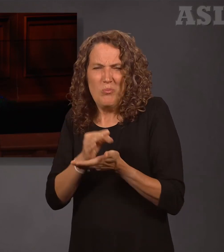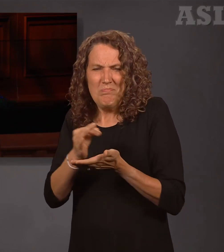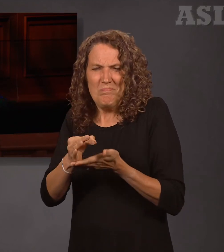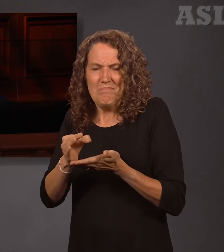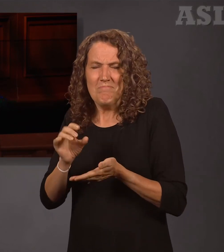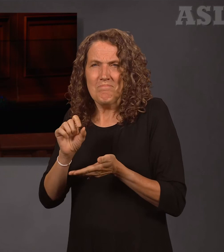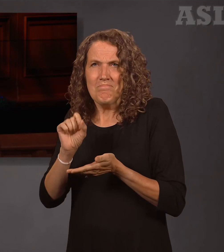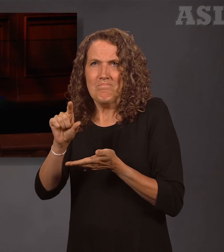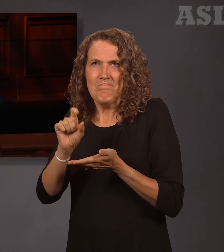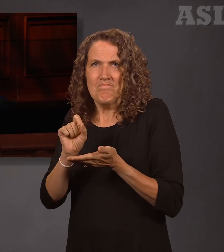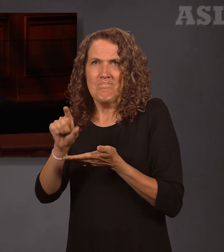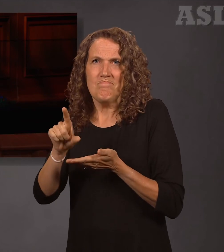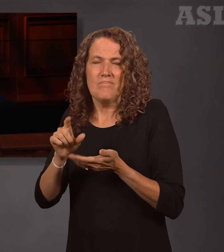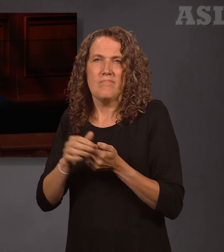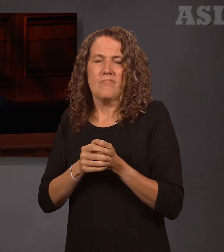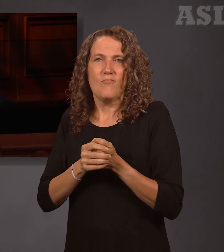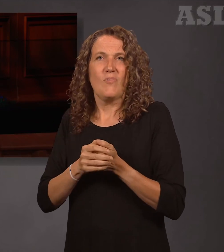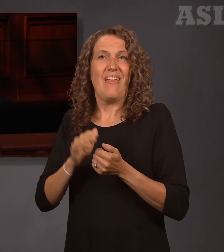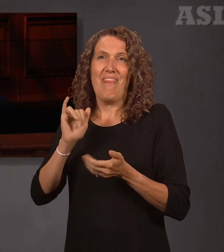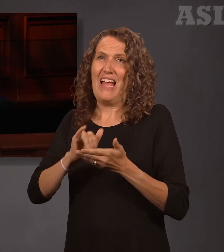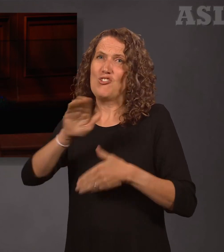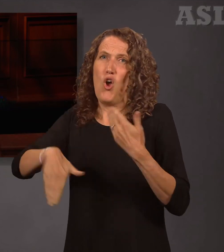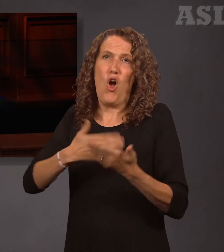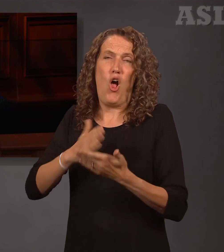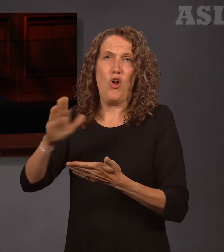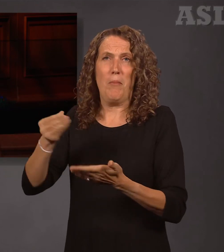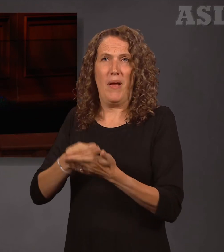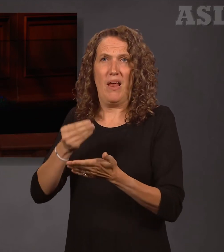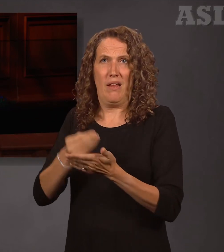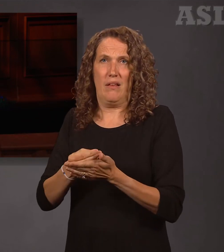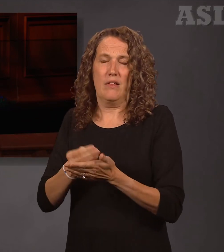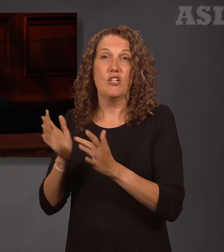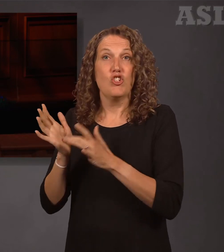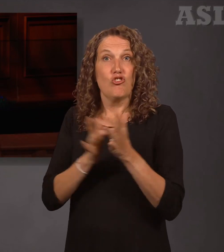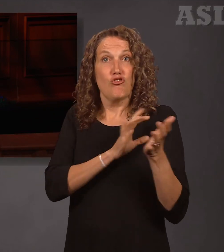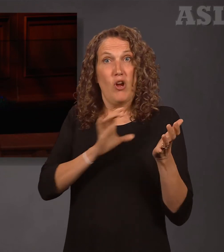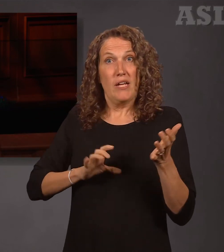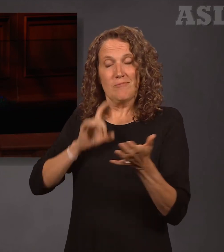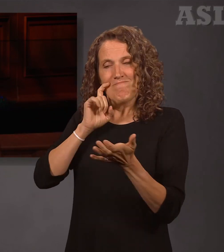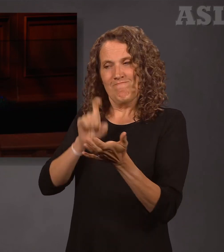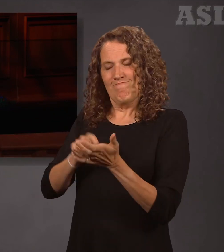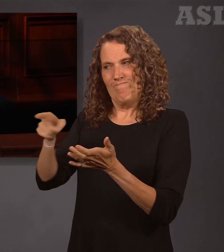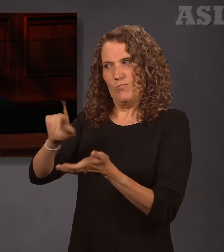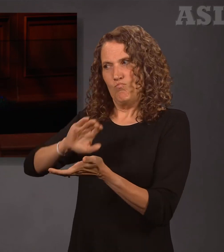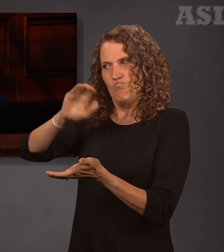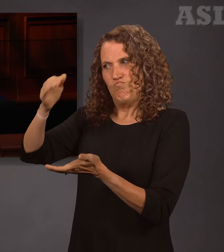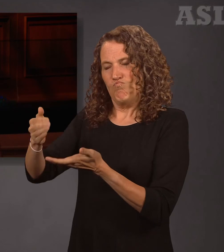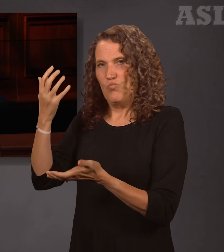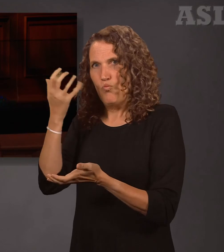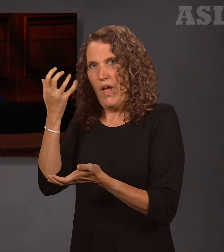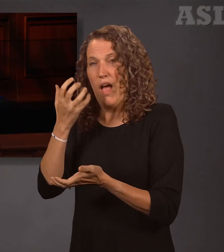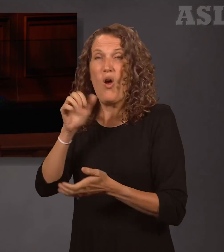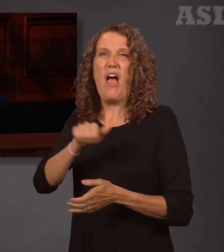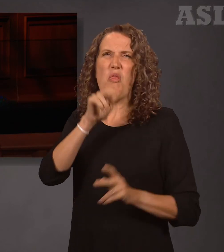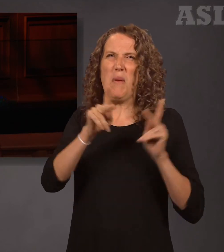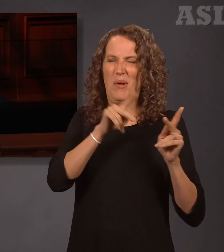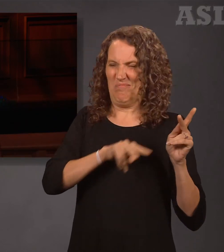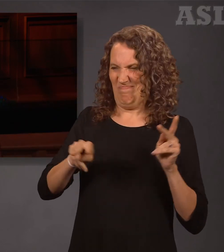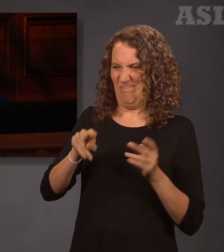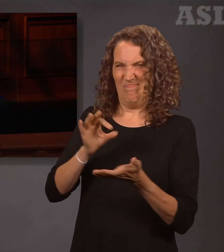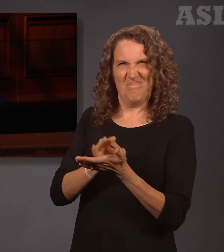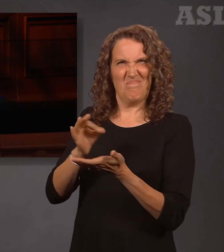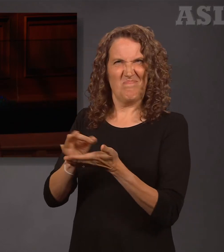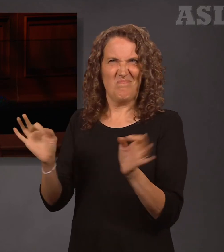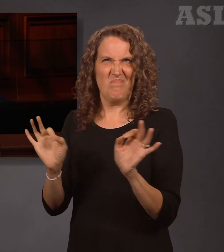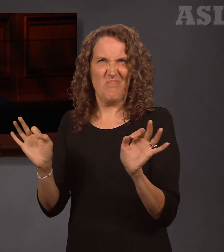Jesus Christ recognized the abundance of her all where others saw only her lack the same